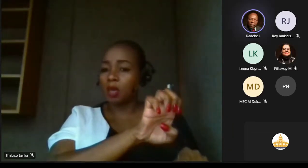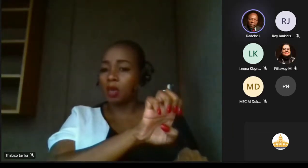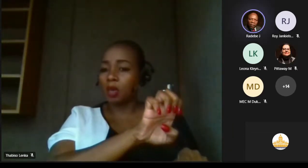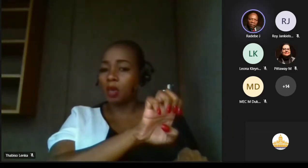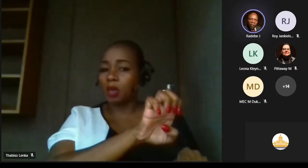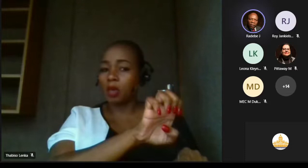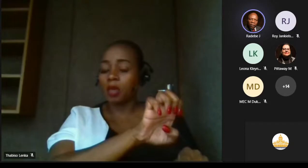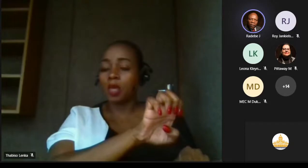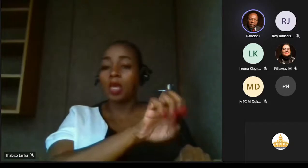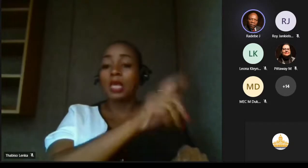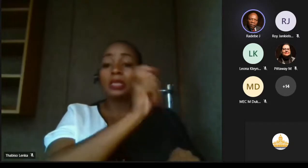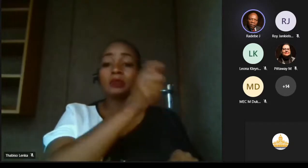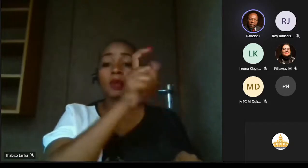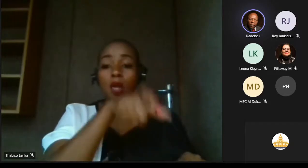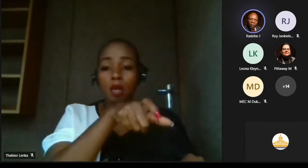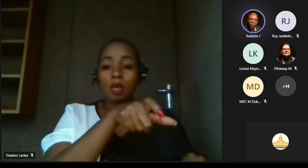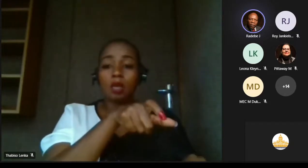Speaker.